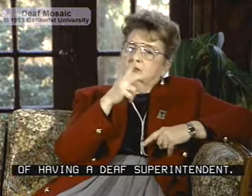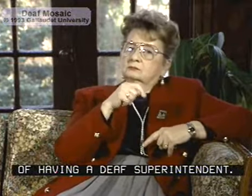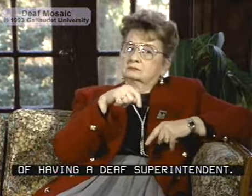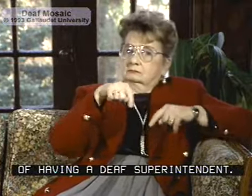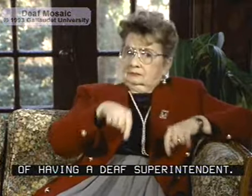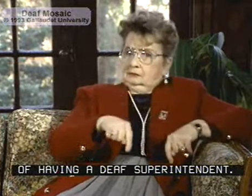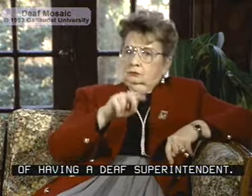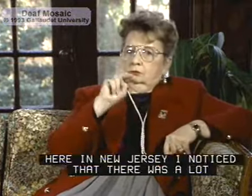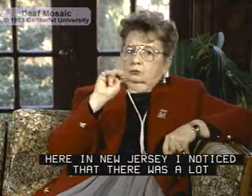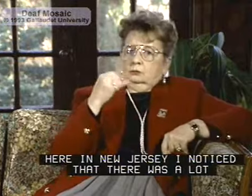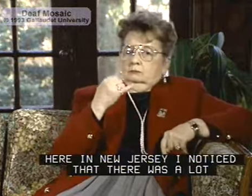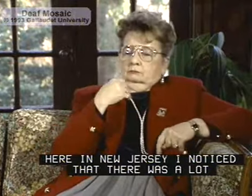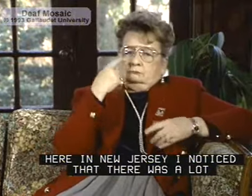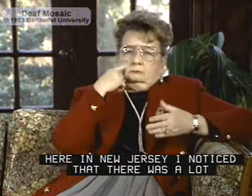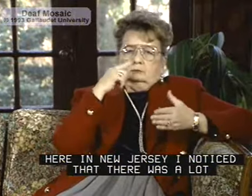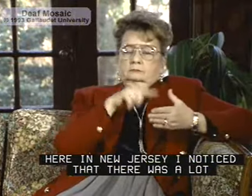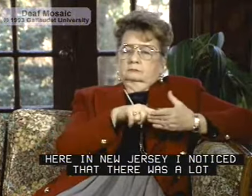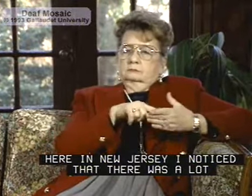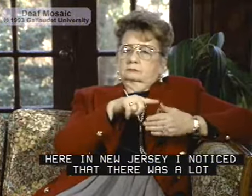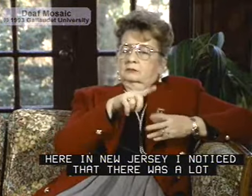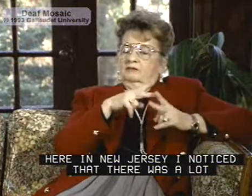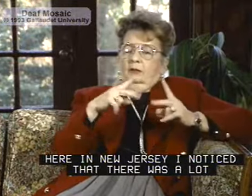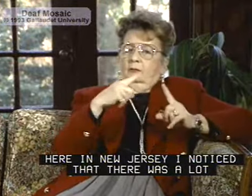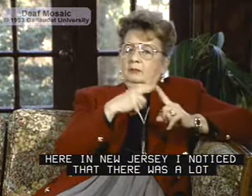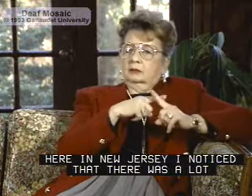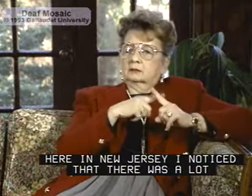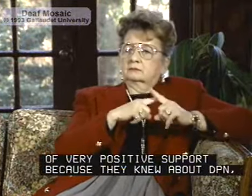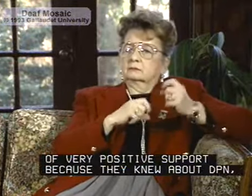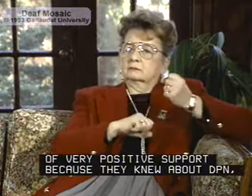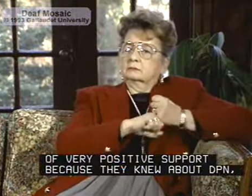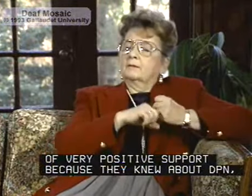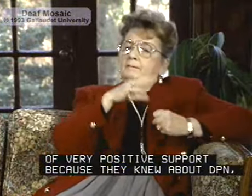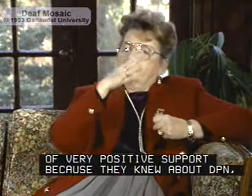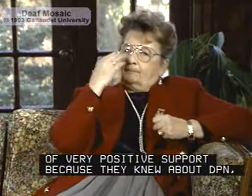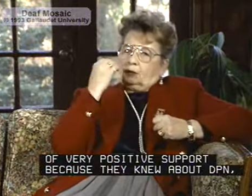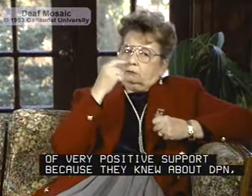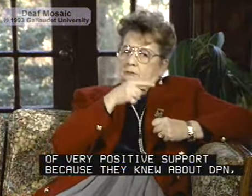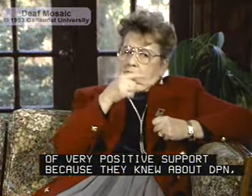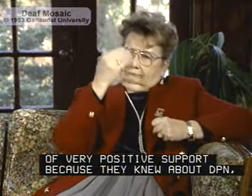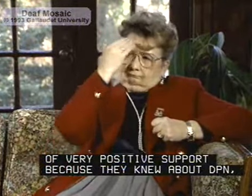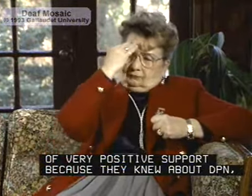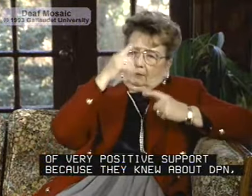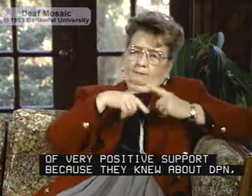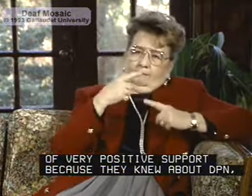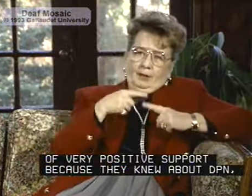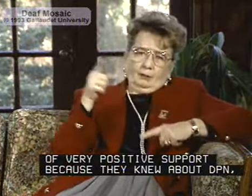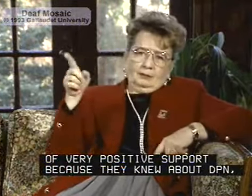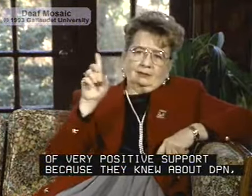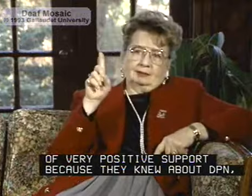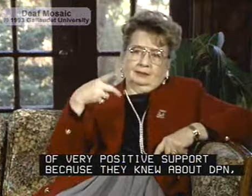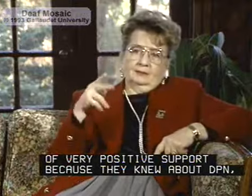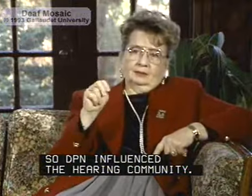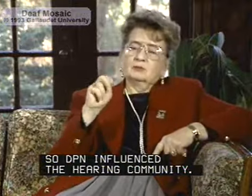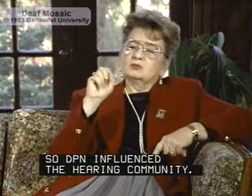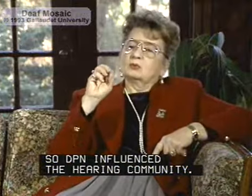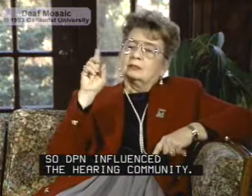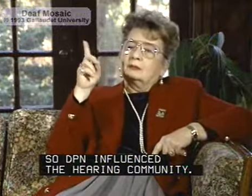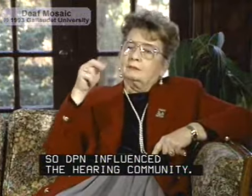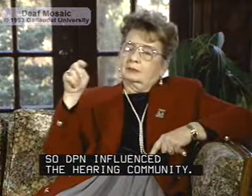superintendent. Here in New Jersey, I noticed that there was a lot of very positive support because they knew about DPN, so DPN